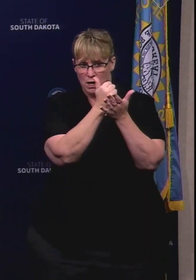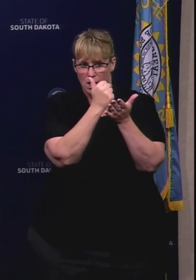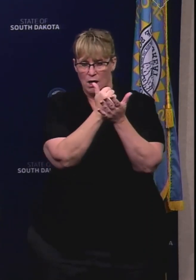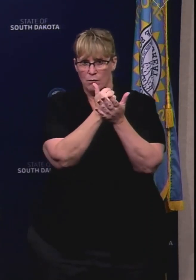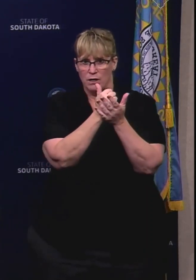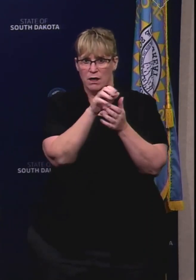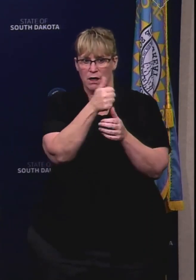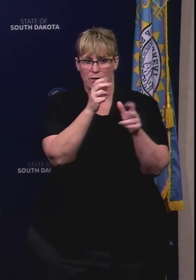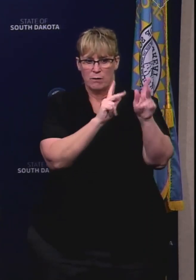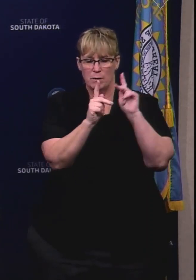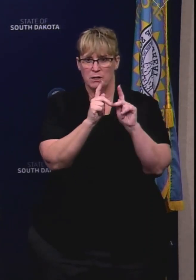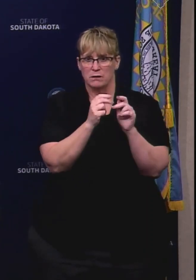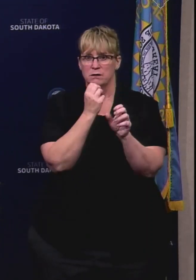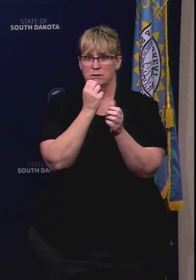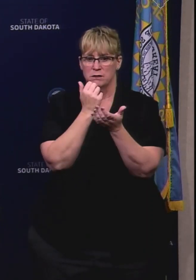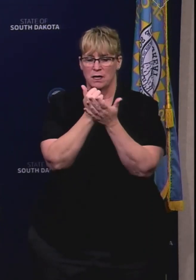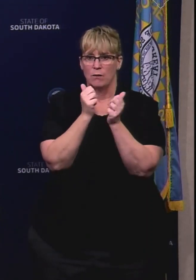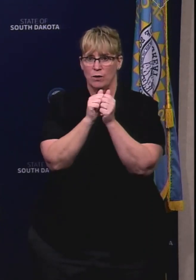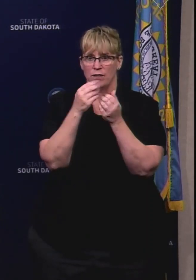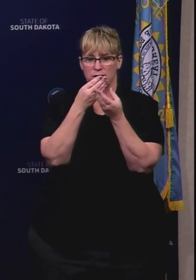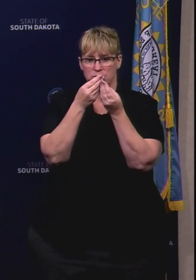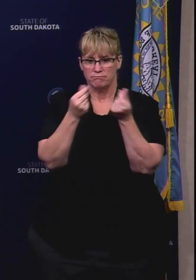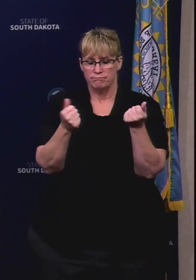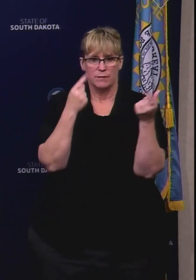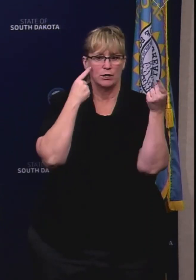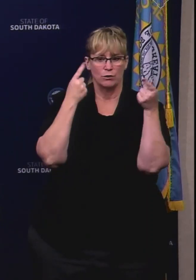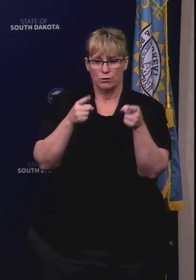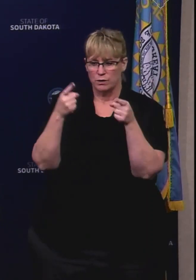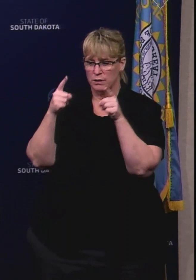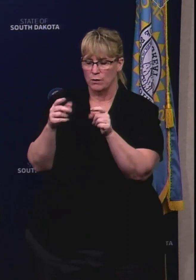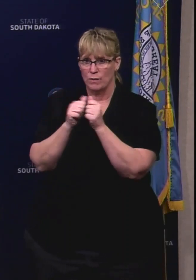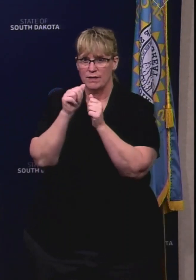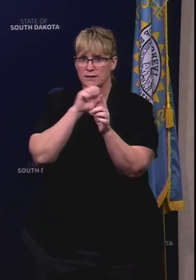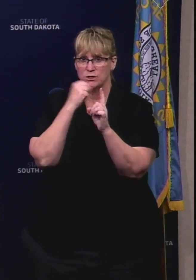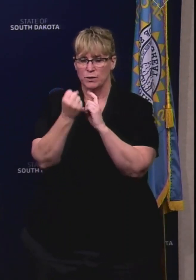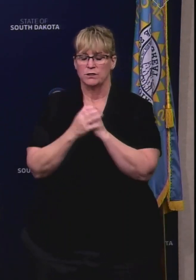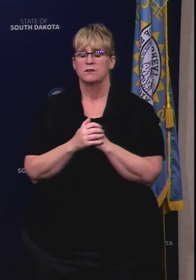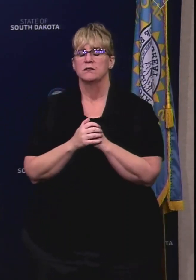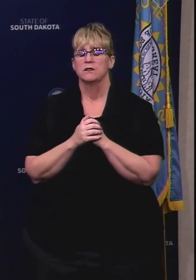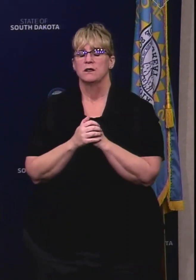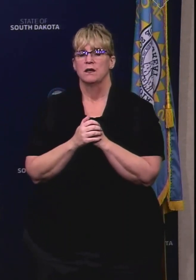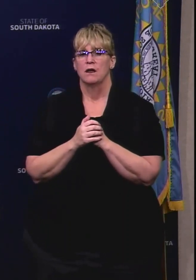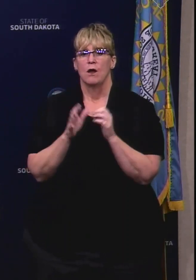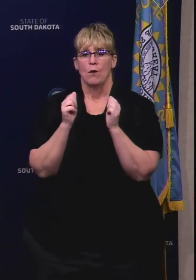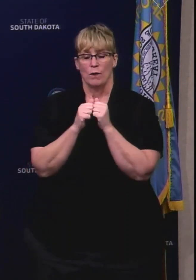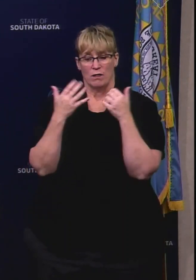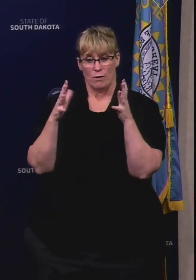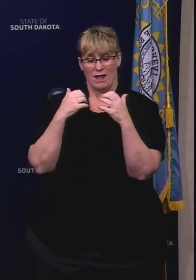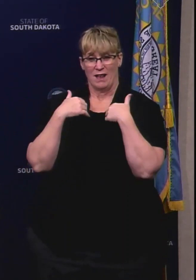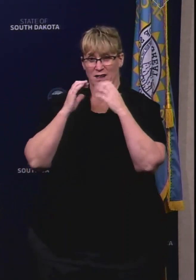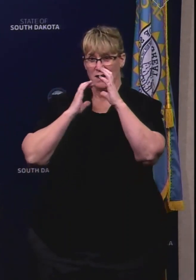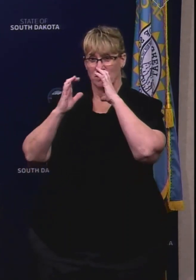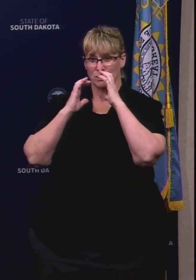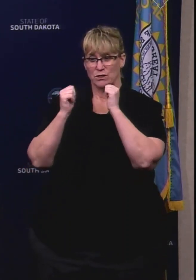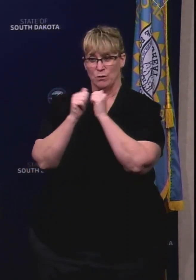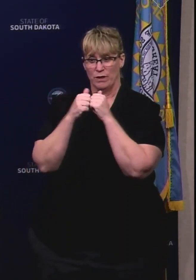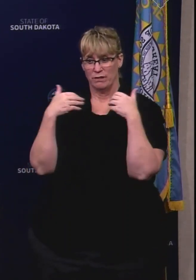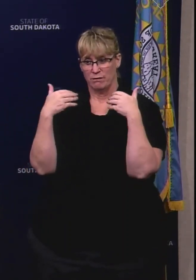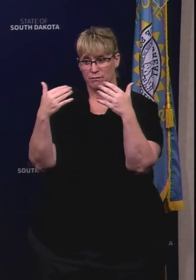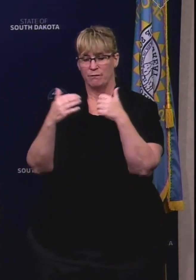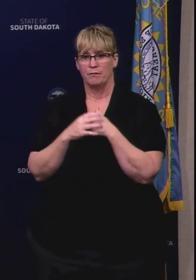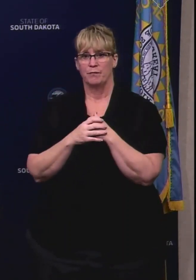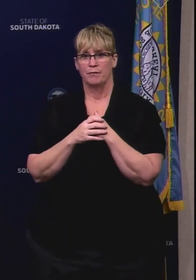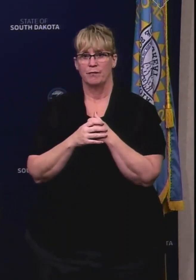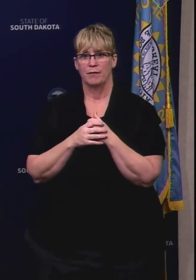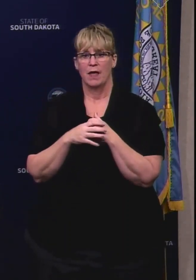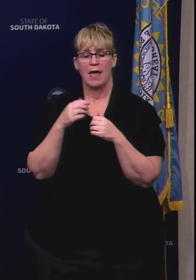in resolving this situation. In addition to all the conversations that we've had already, I put forward a